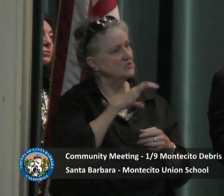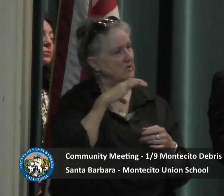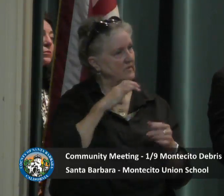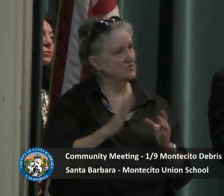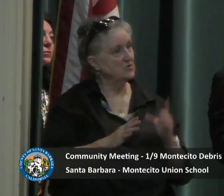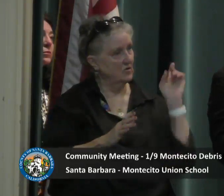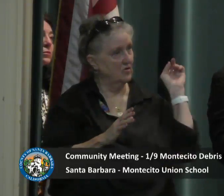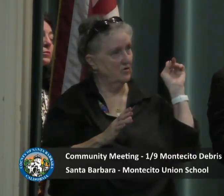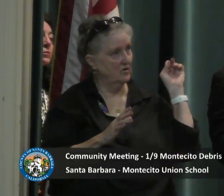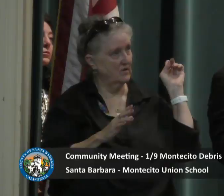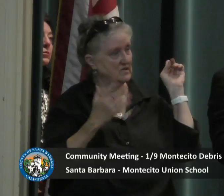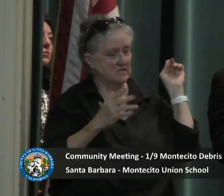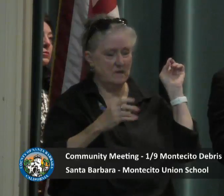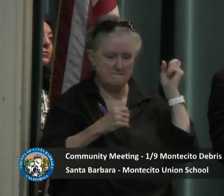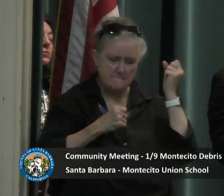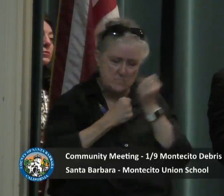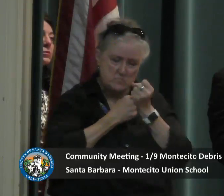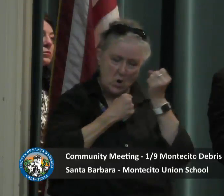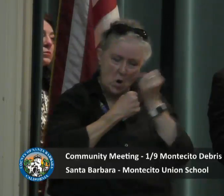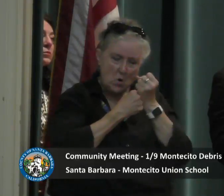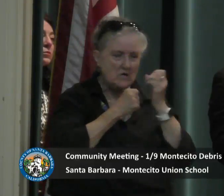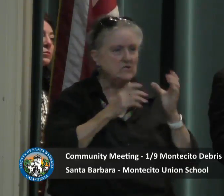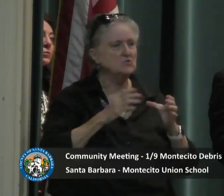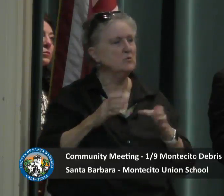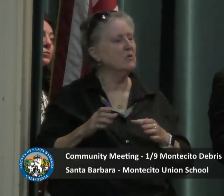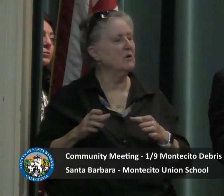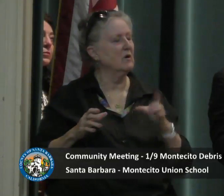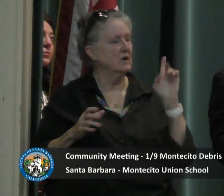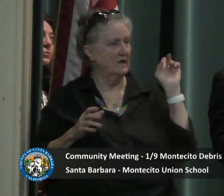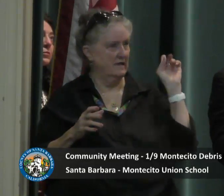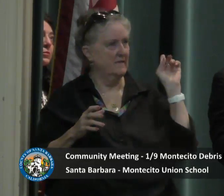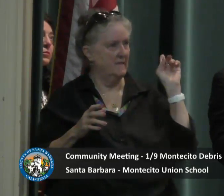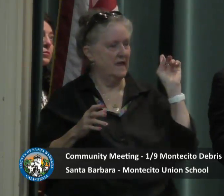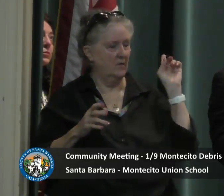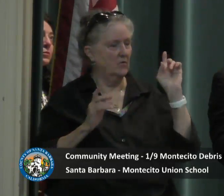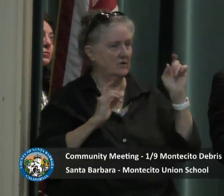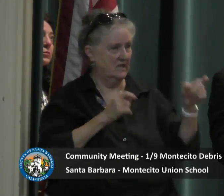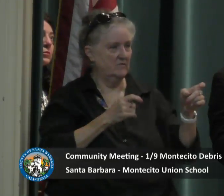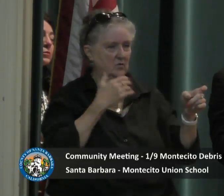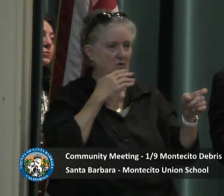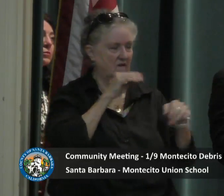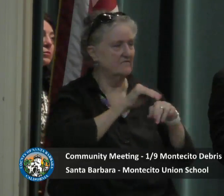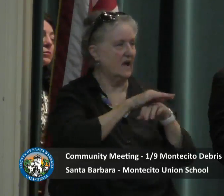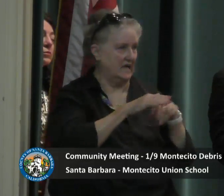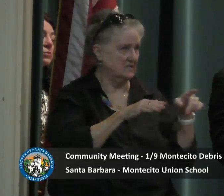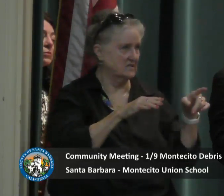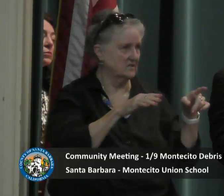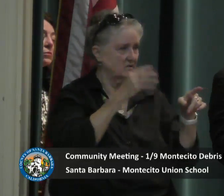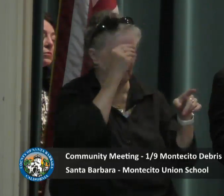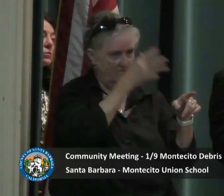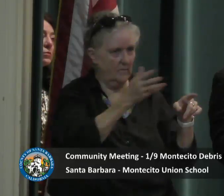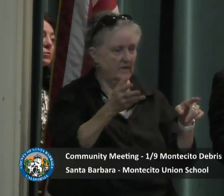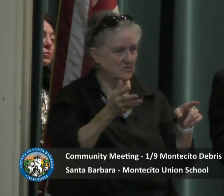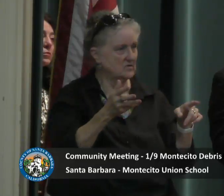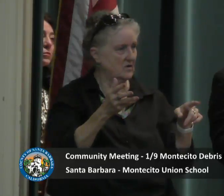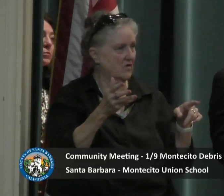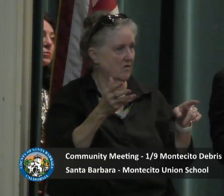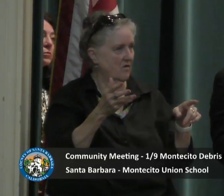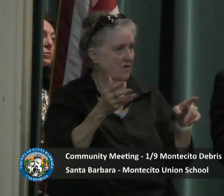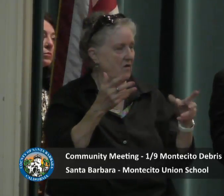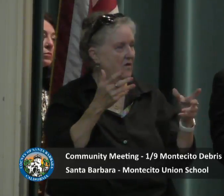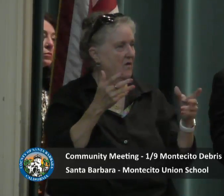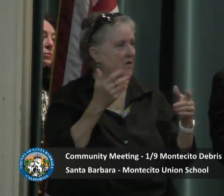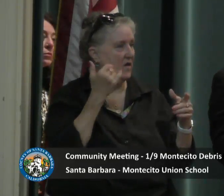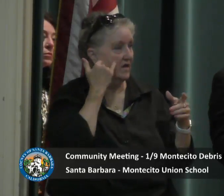is notoriously pro-consumer, and they're going to give you some good information probably on